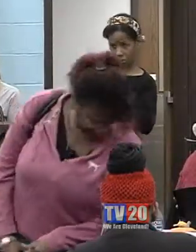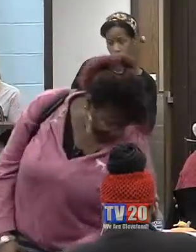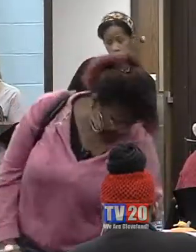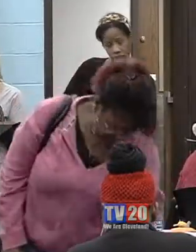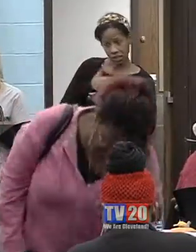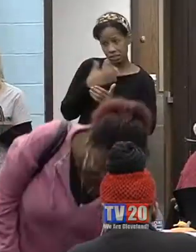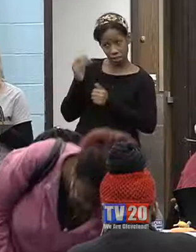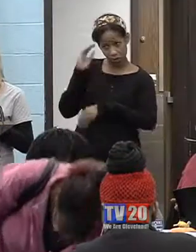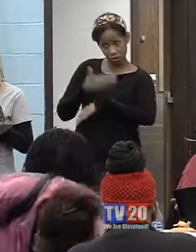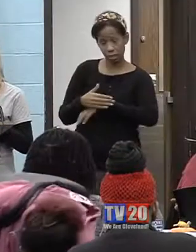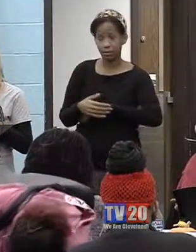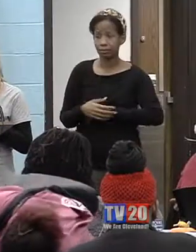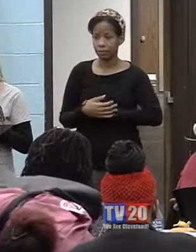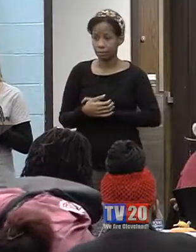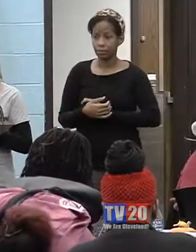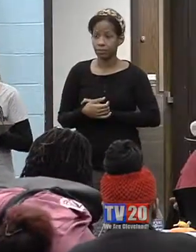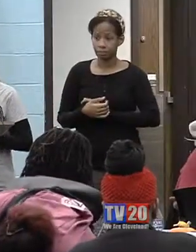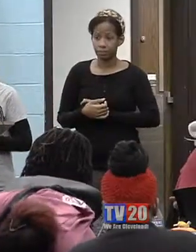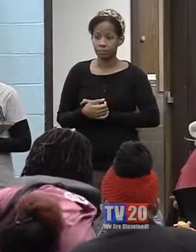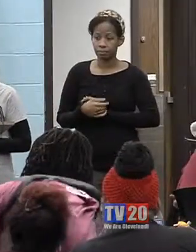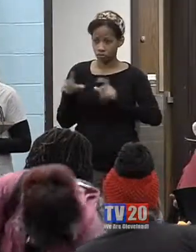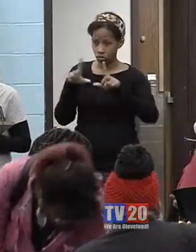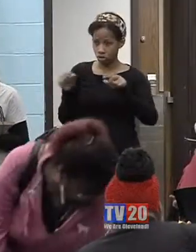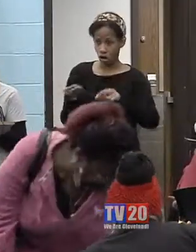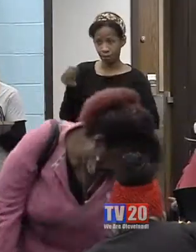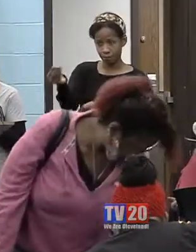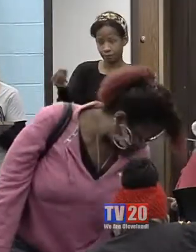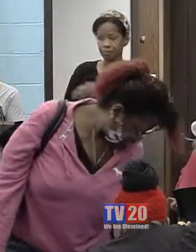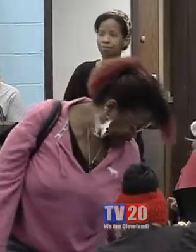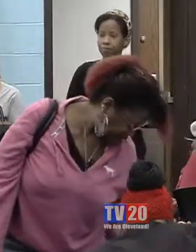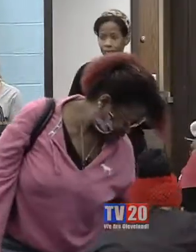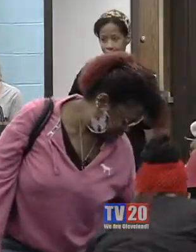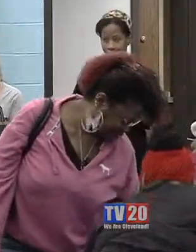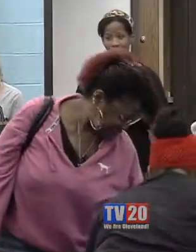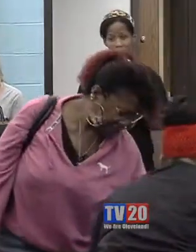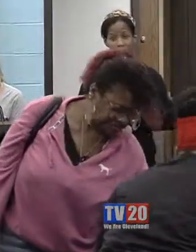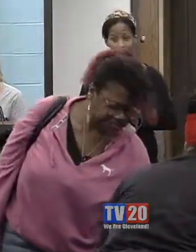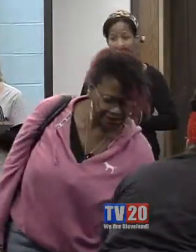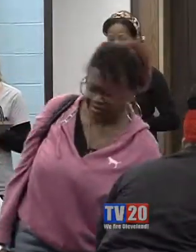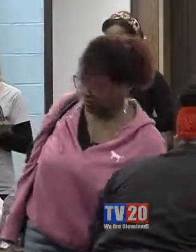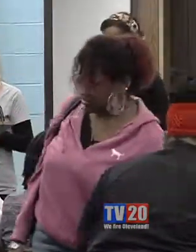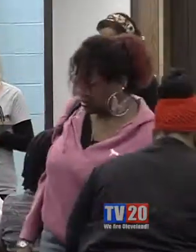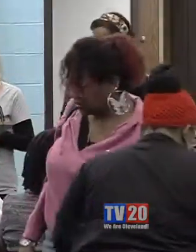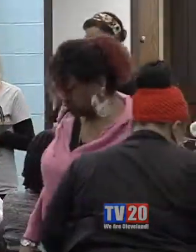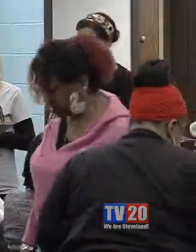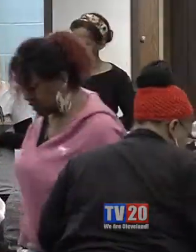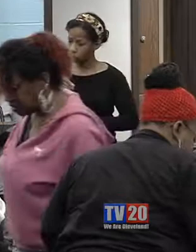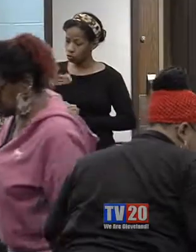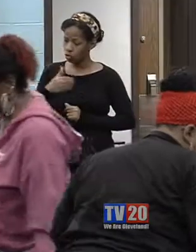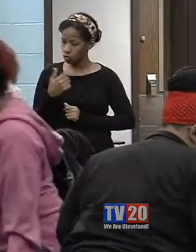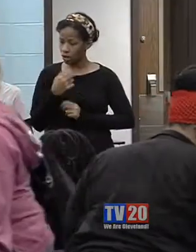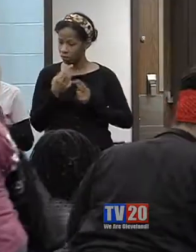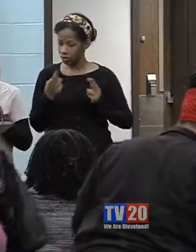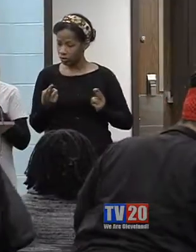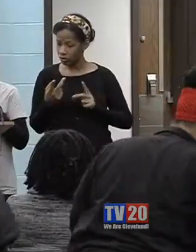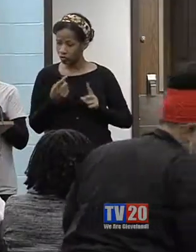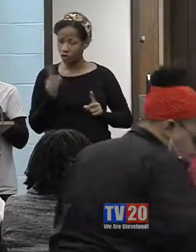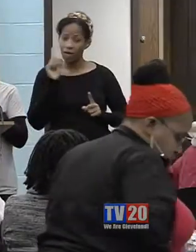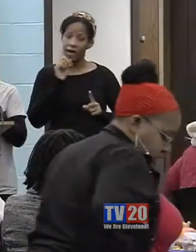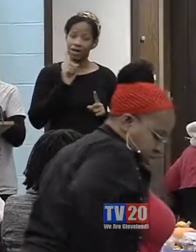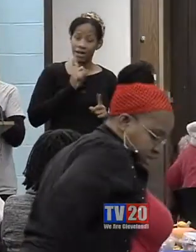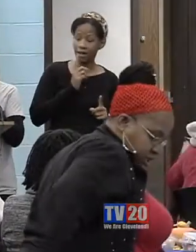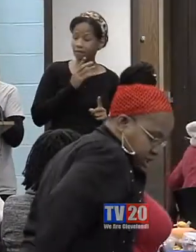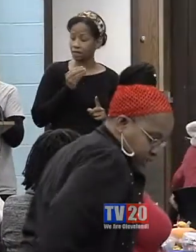216-658-4567. And it's and on we the have Lifesaver card. The Lifesaver card has the number on it. Okay, thank you. So do you have resources for